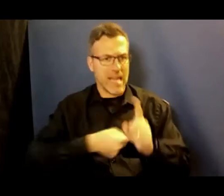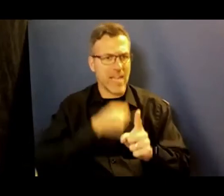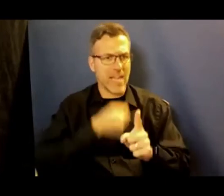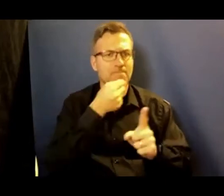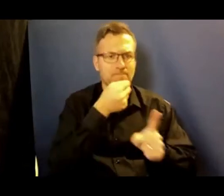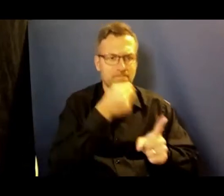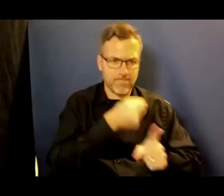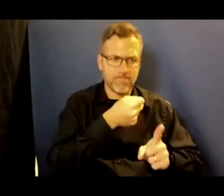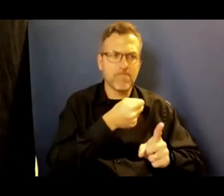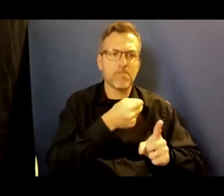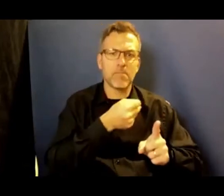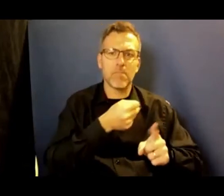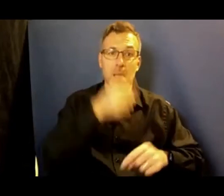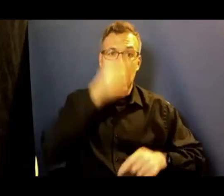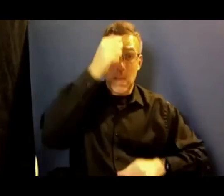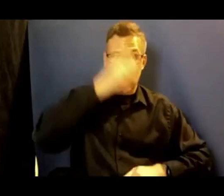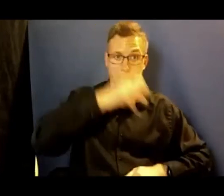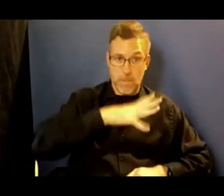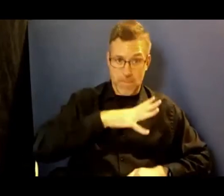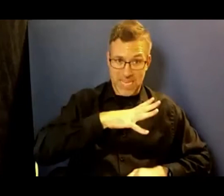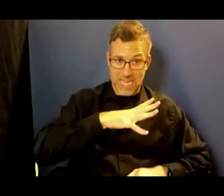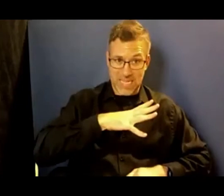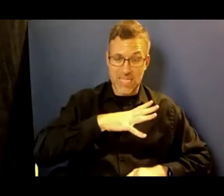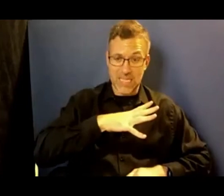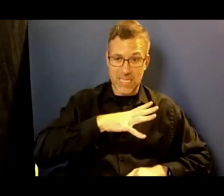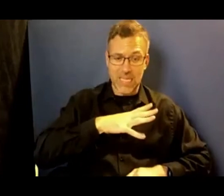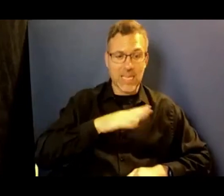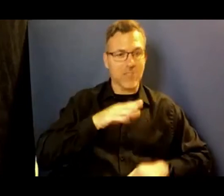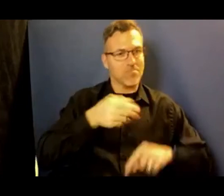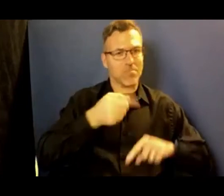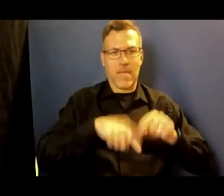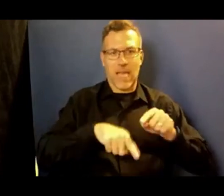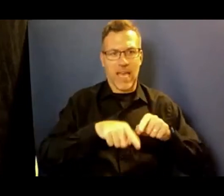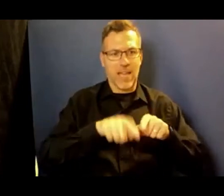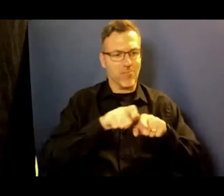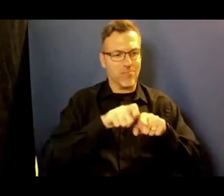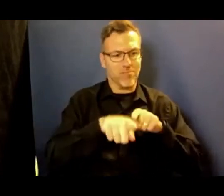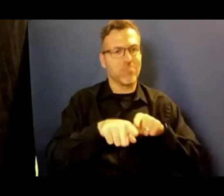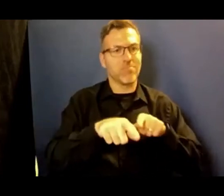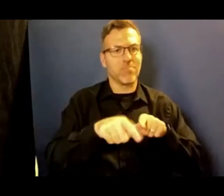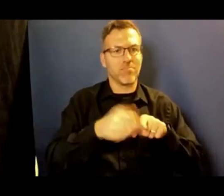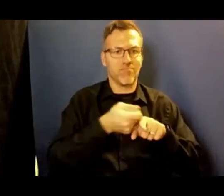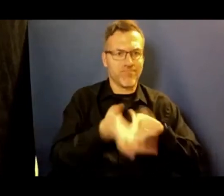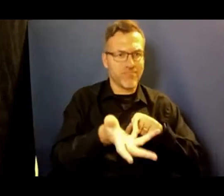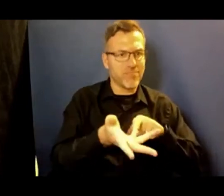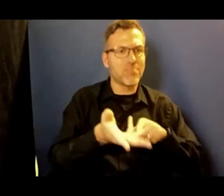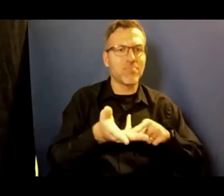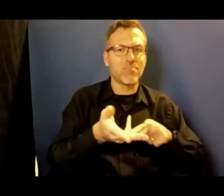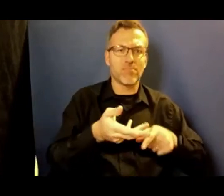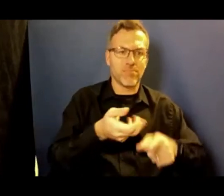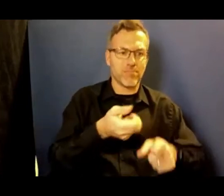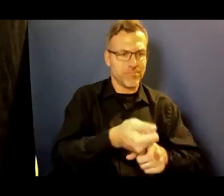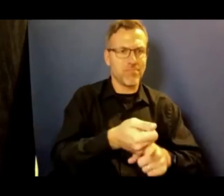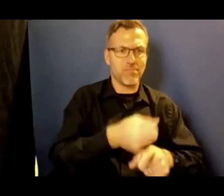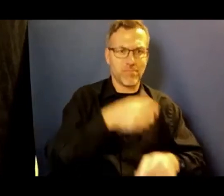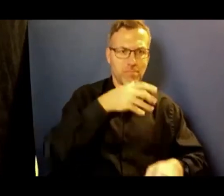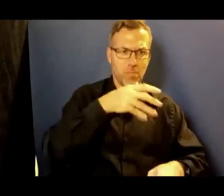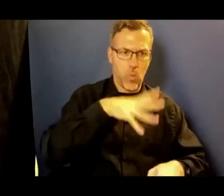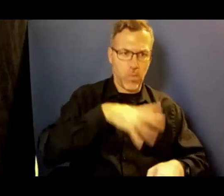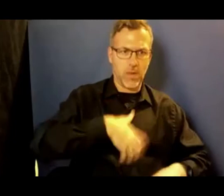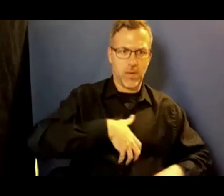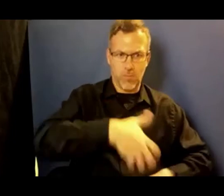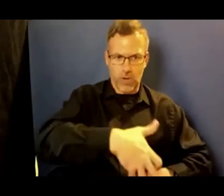don't see that in the vaccines because they don't have the same kind of clotting. So it's incredibly important, if you're actually worried